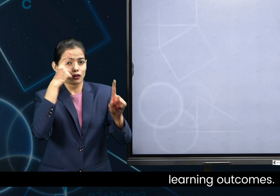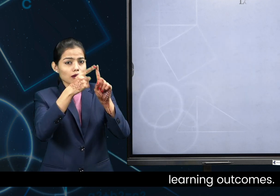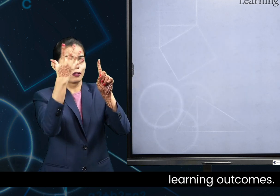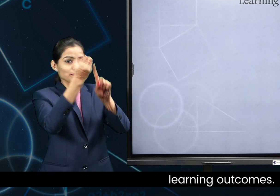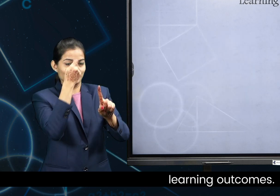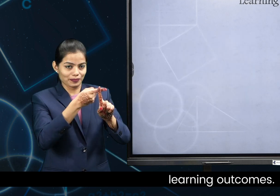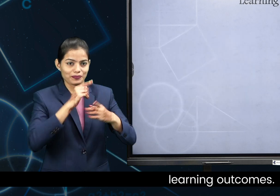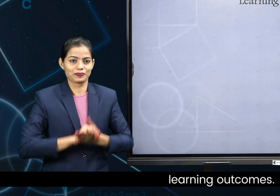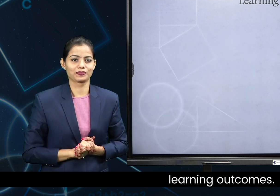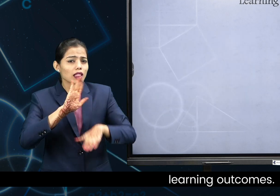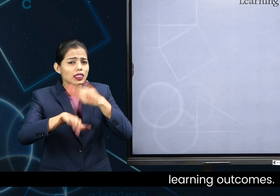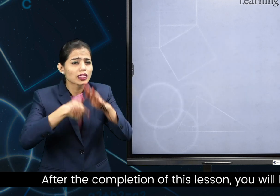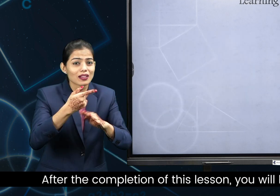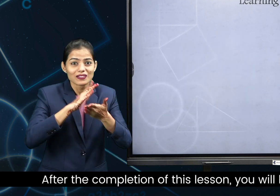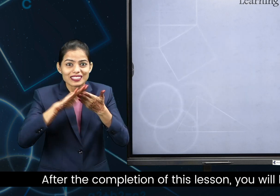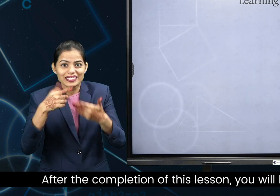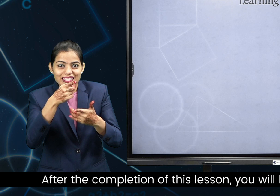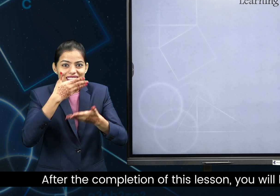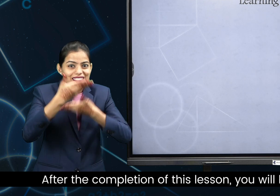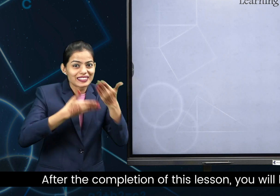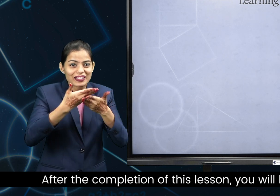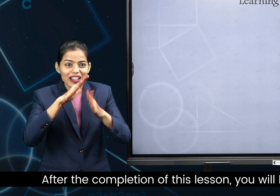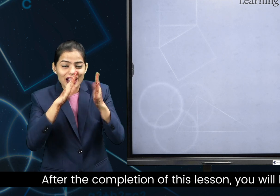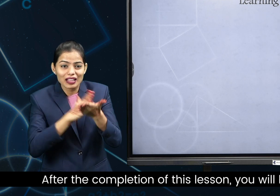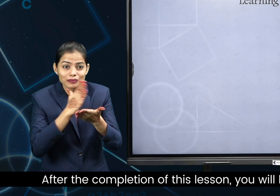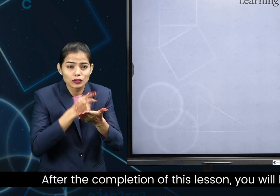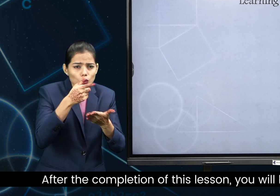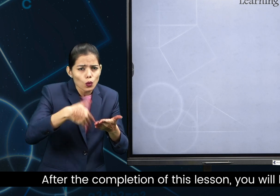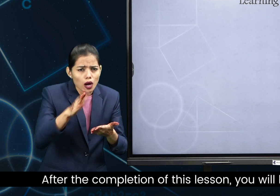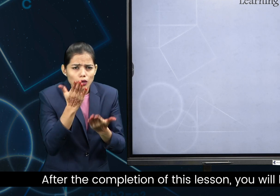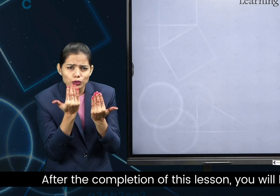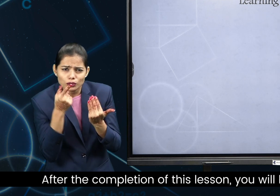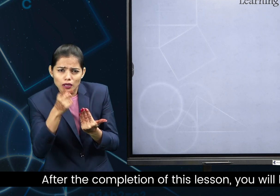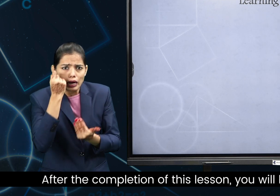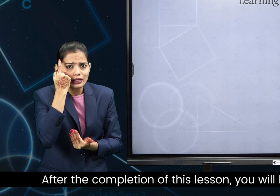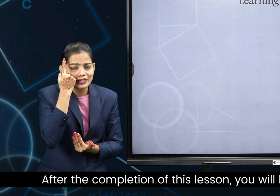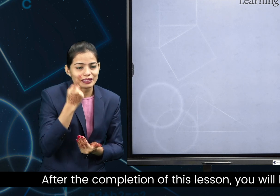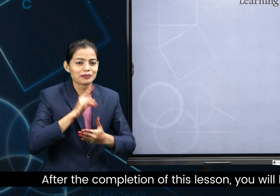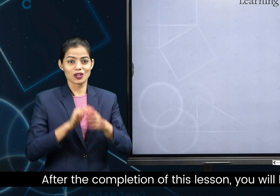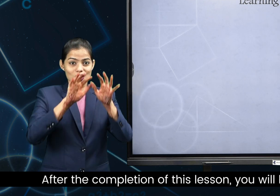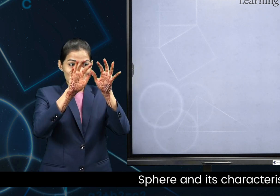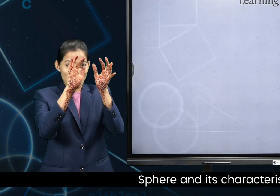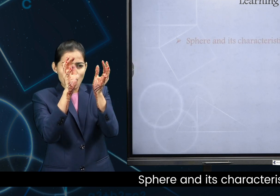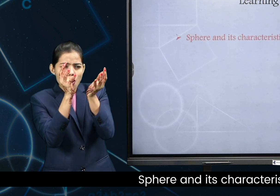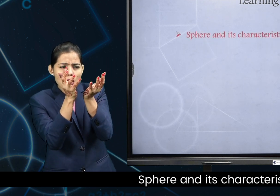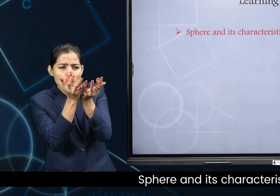Learning outcomes. After the completion of this lesson, you will be able to understand sphere and